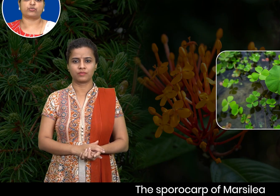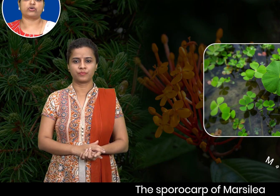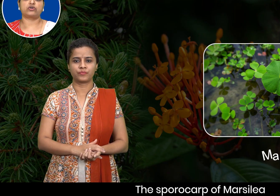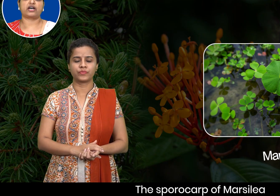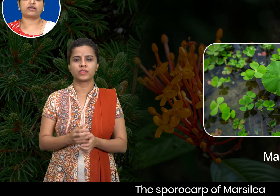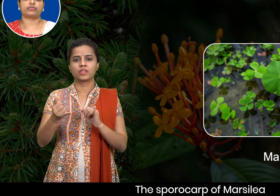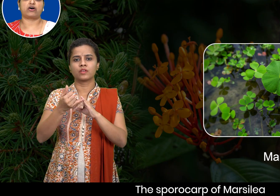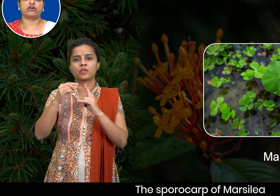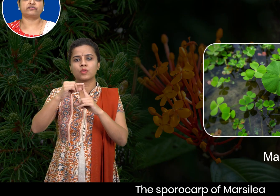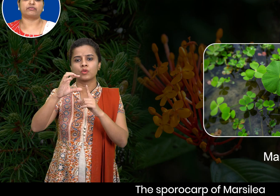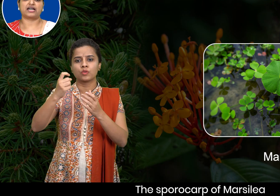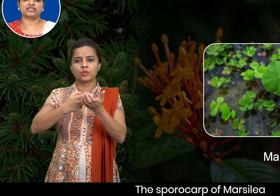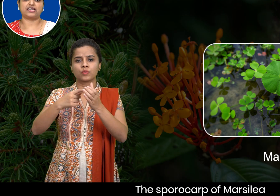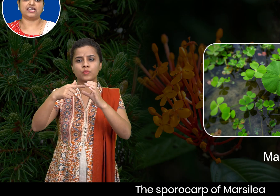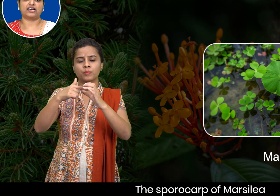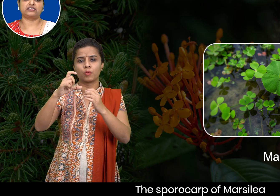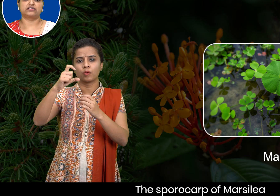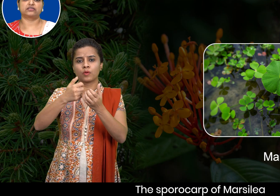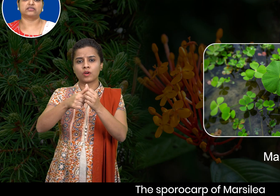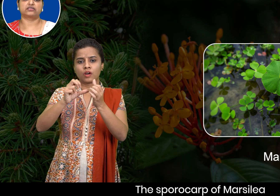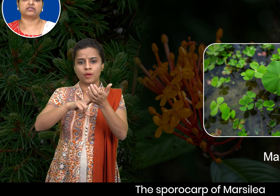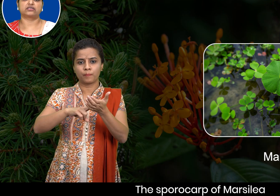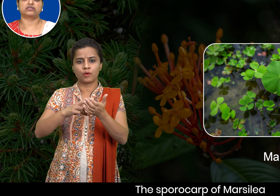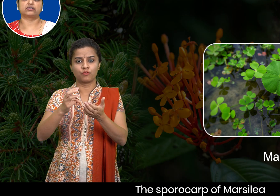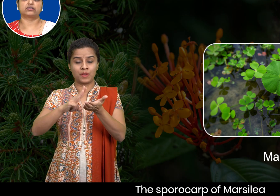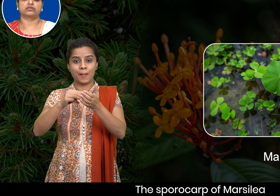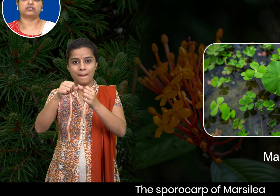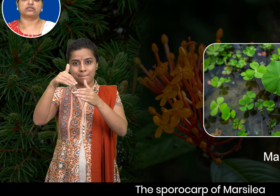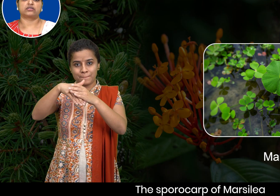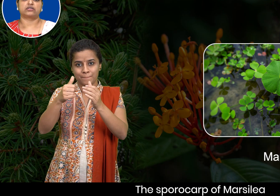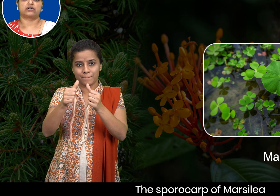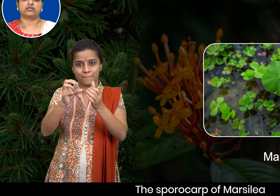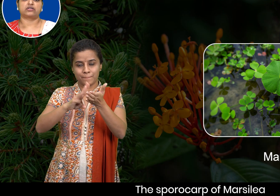The sporocarp of Marsilia